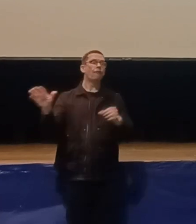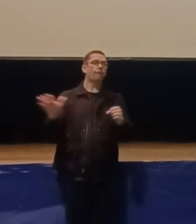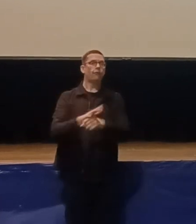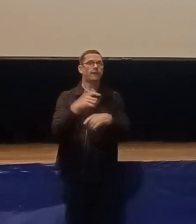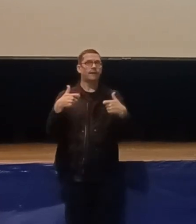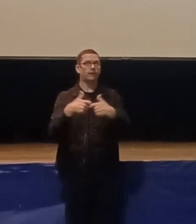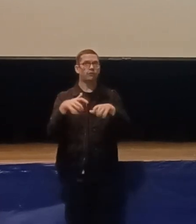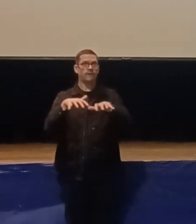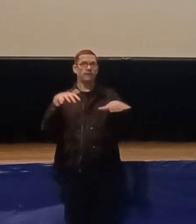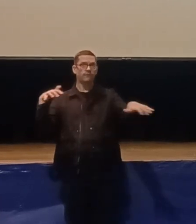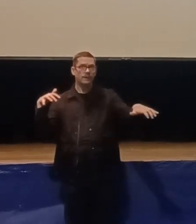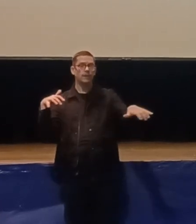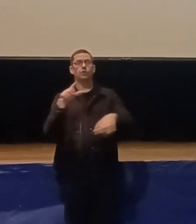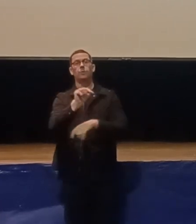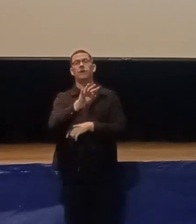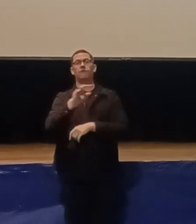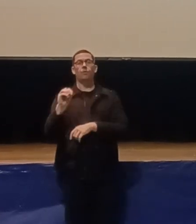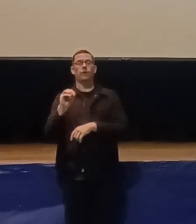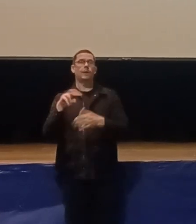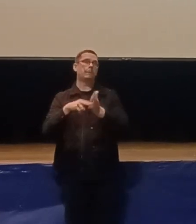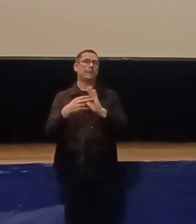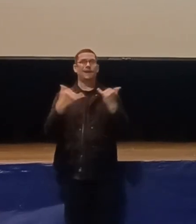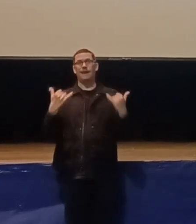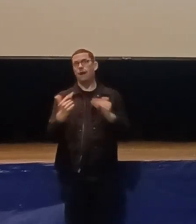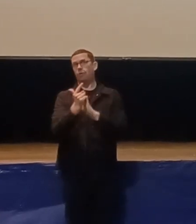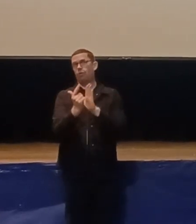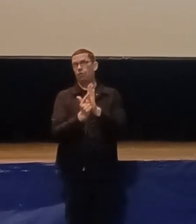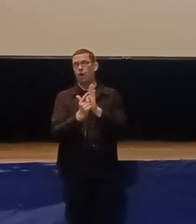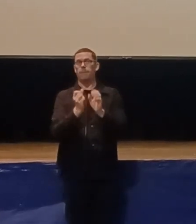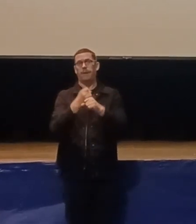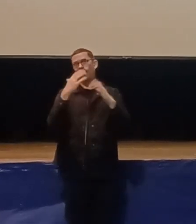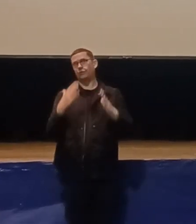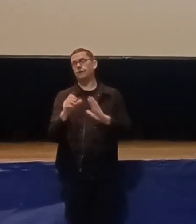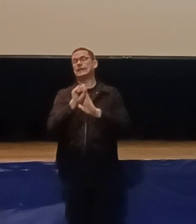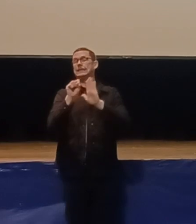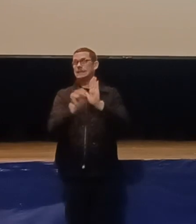So this is now mandated by the state legislature